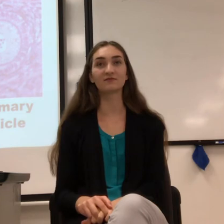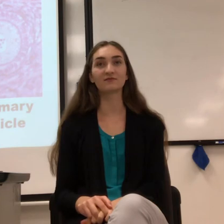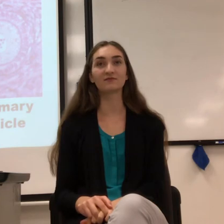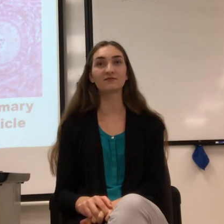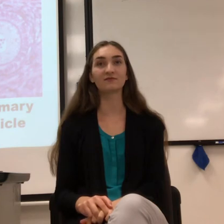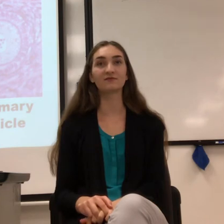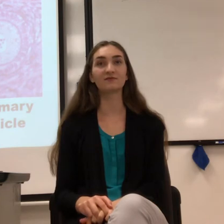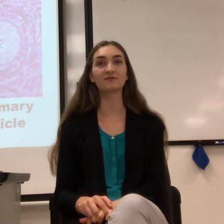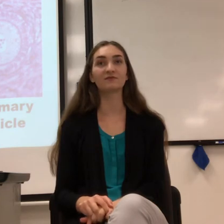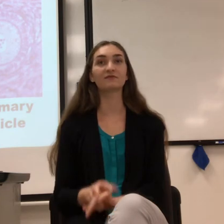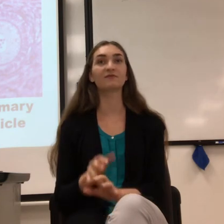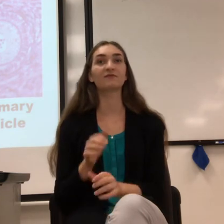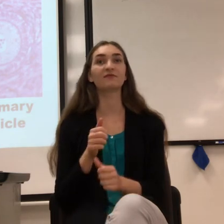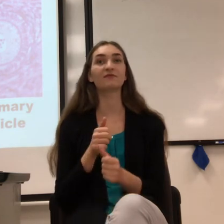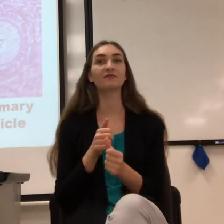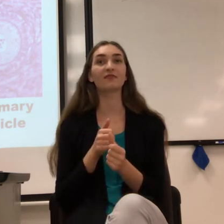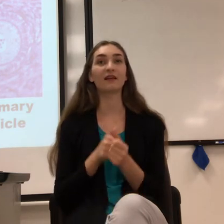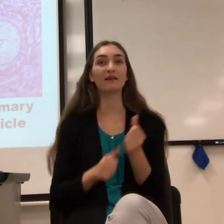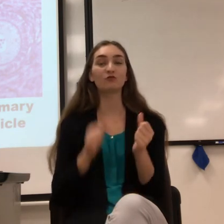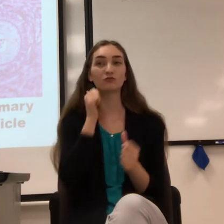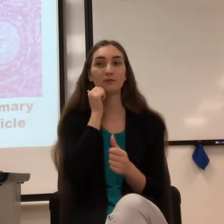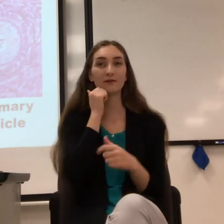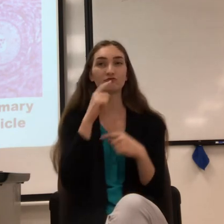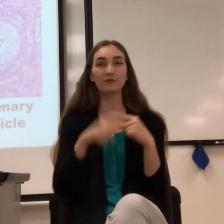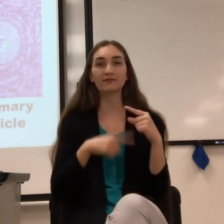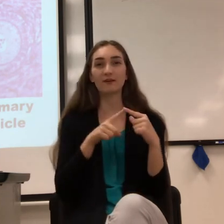about 20